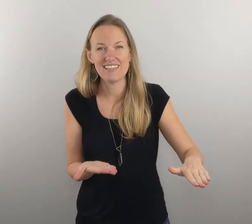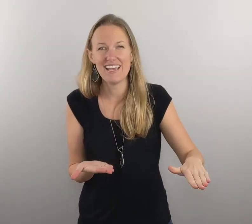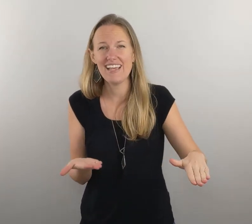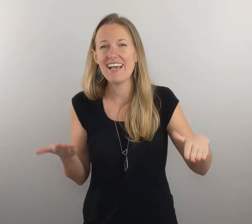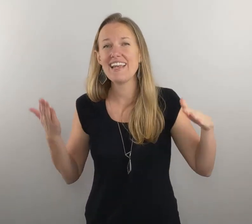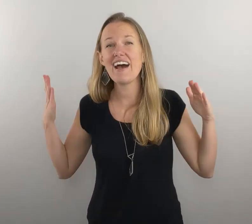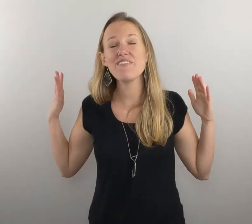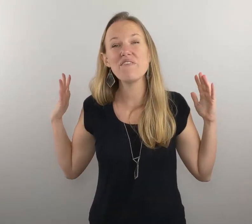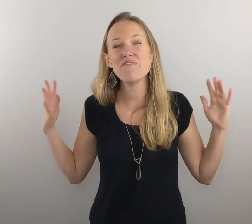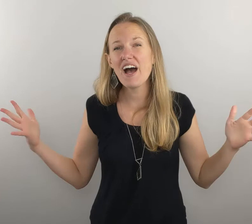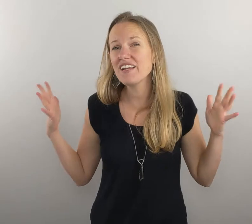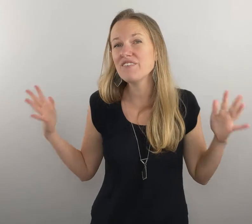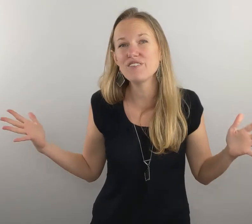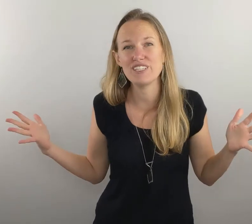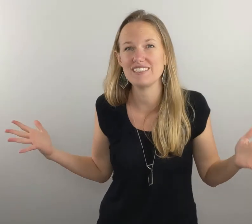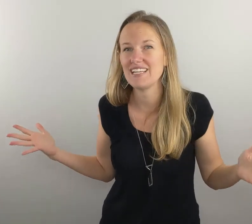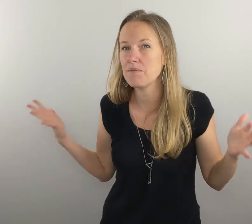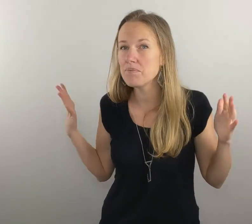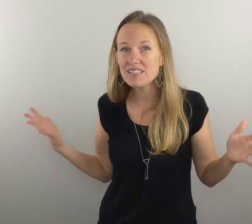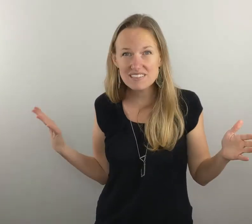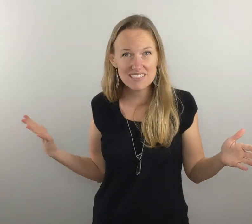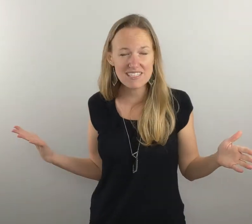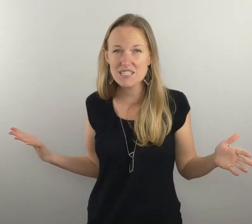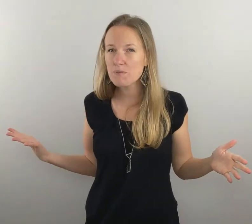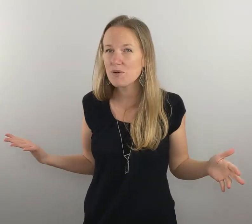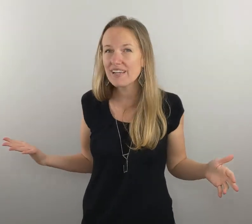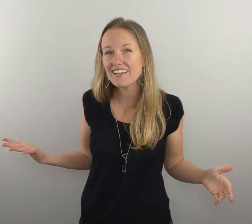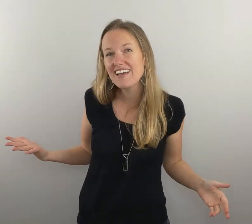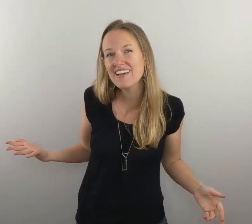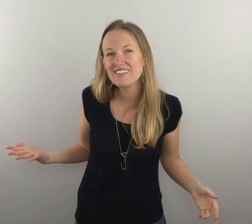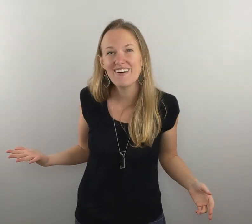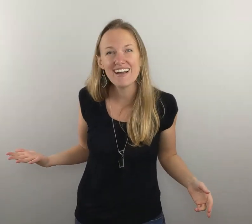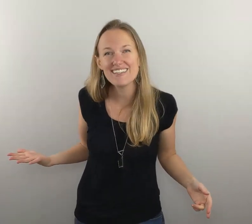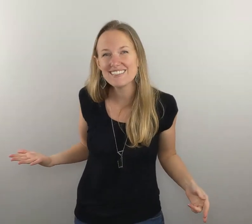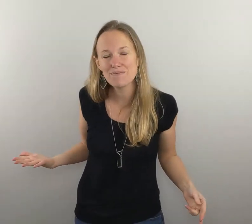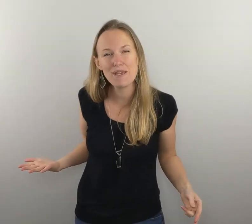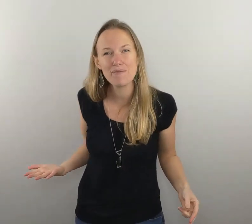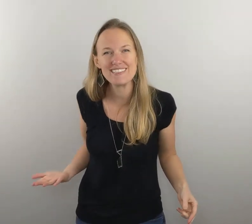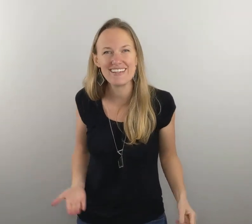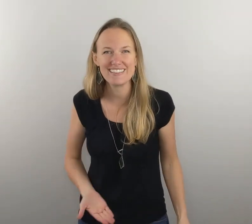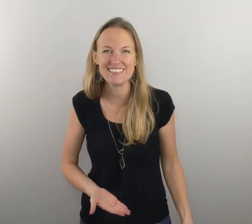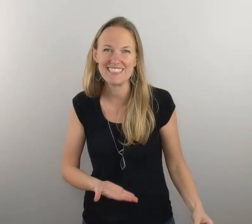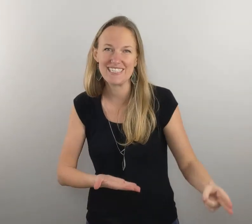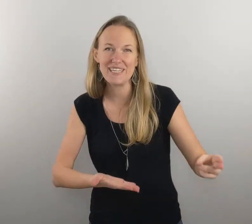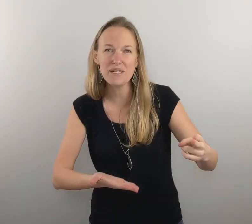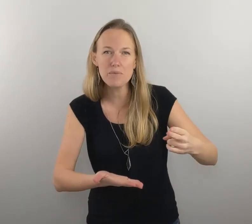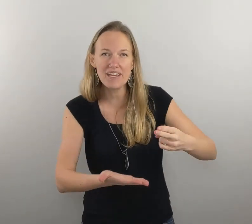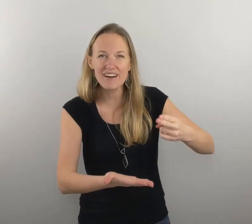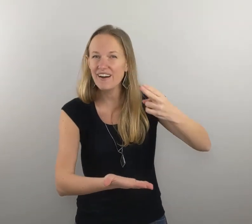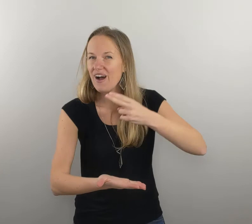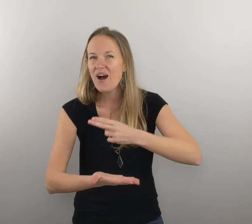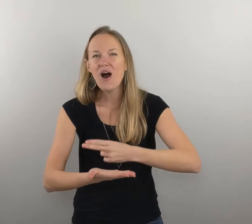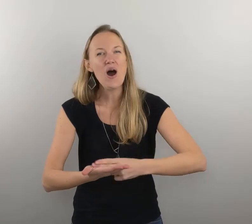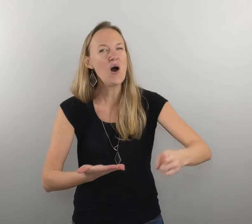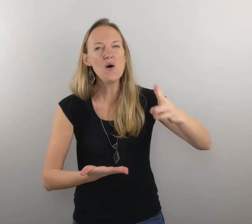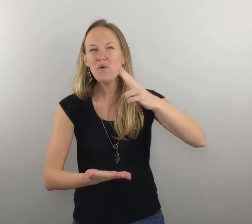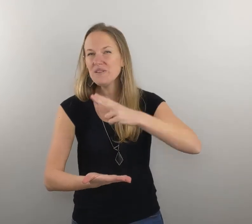Okay? And now the final verse, and it builds to this point, so I like to make my signs just a little bigger.